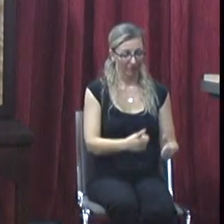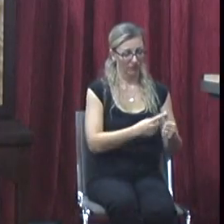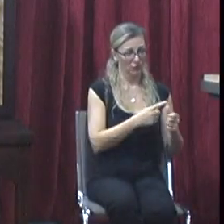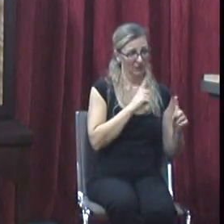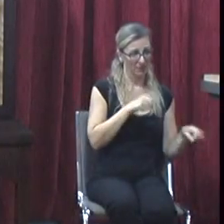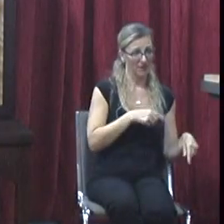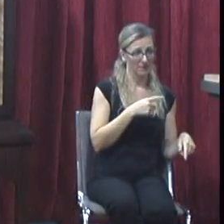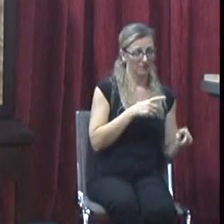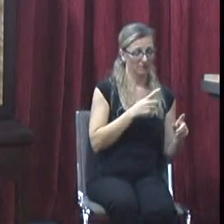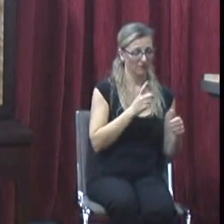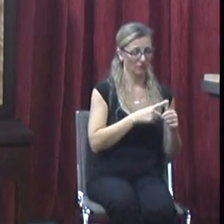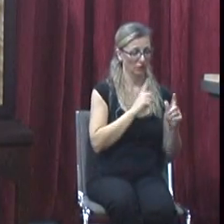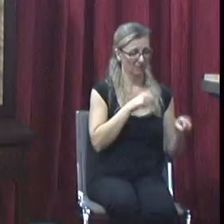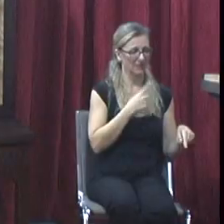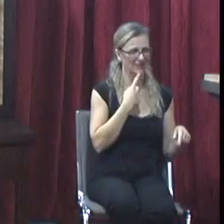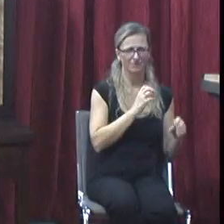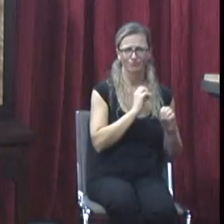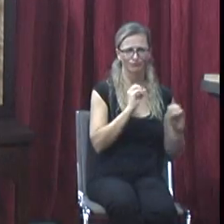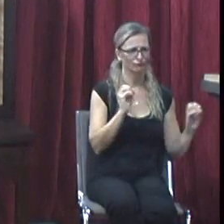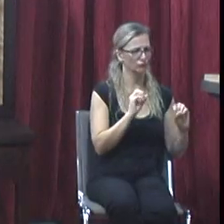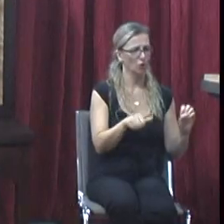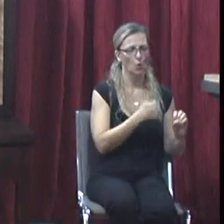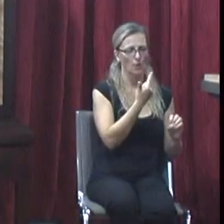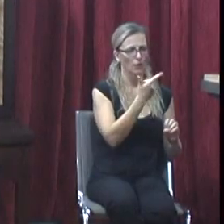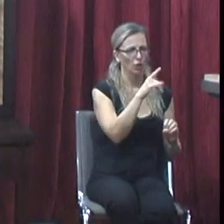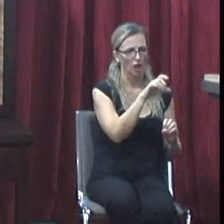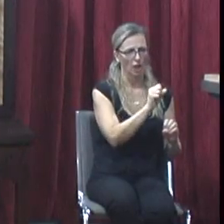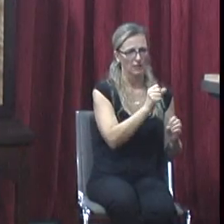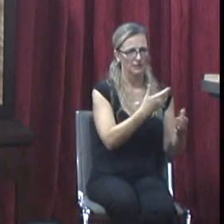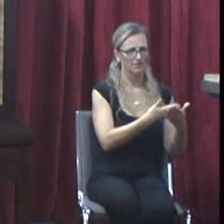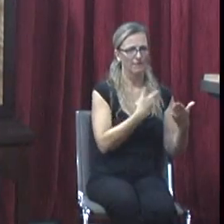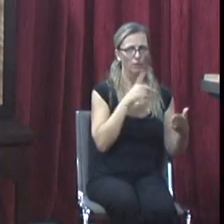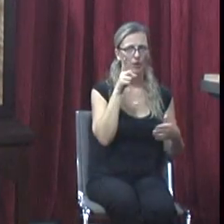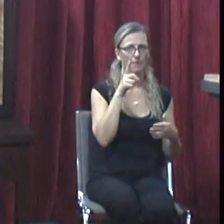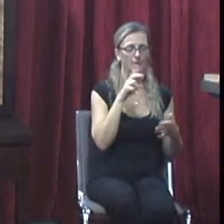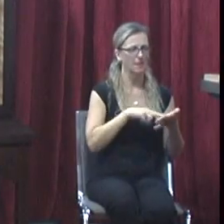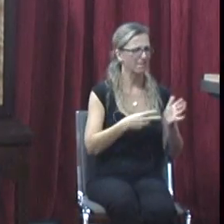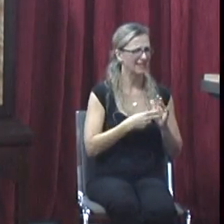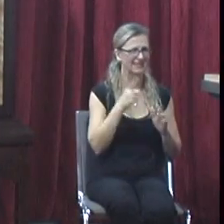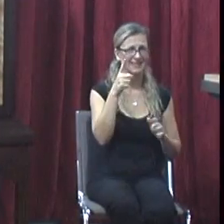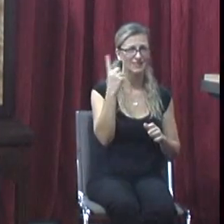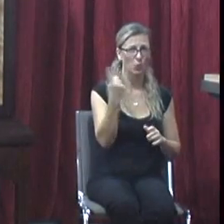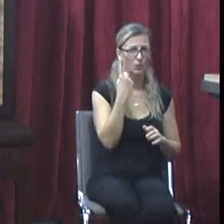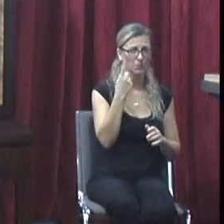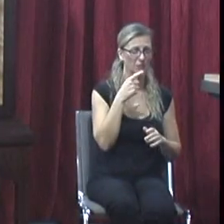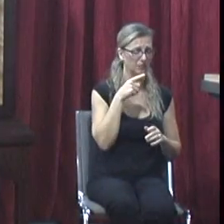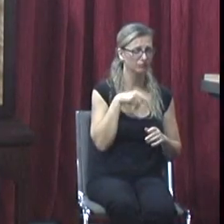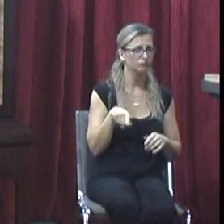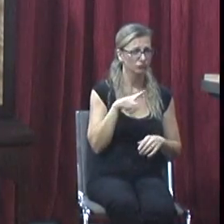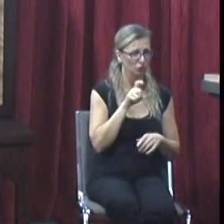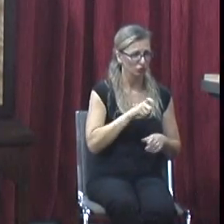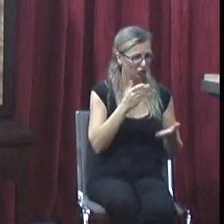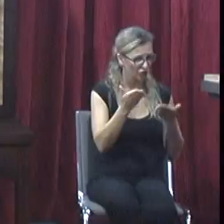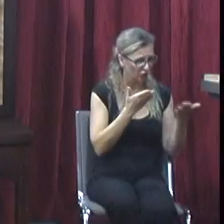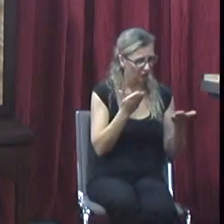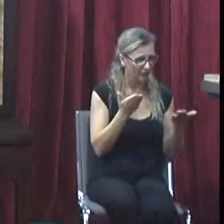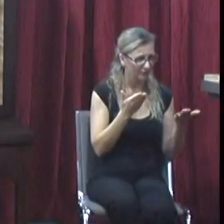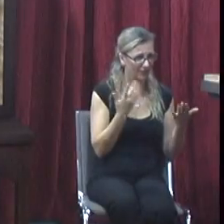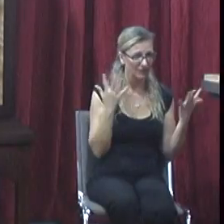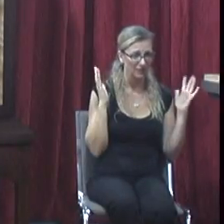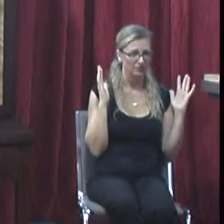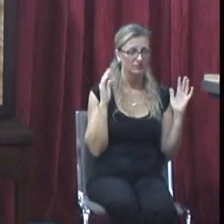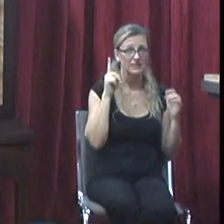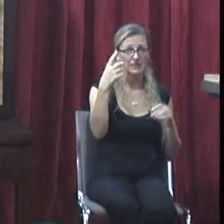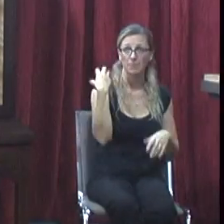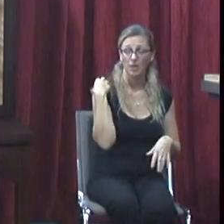what? No other gods. What does that mean? That means he's the only one you are to serve. He is the one who's to be the